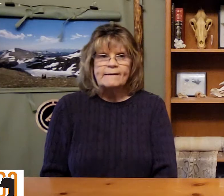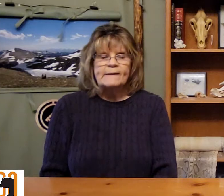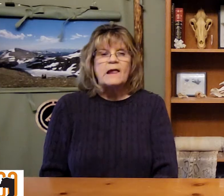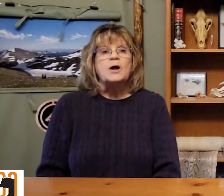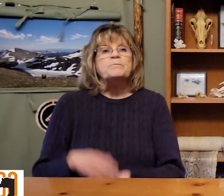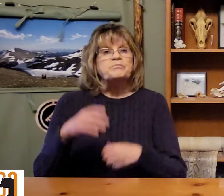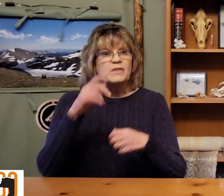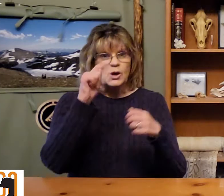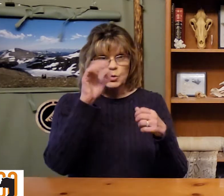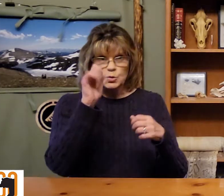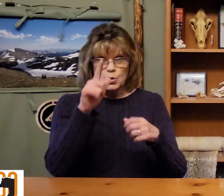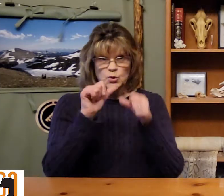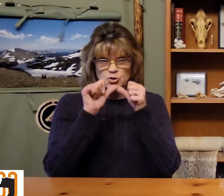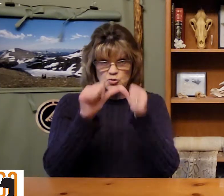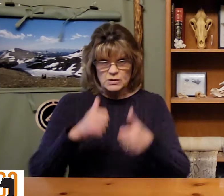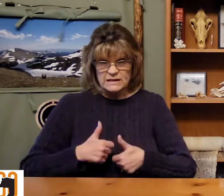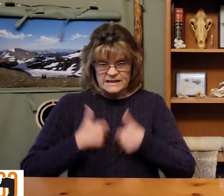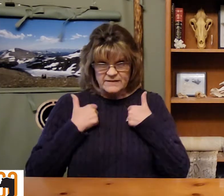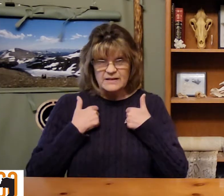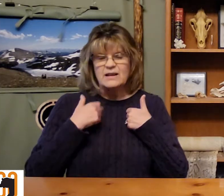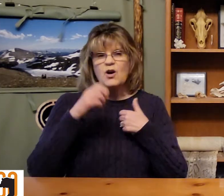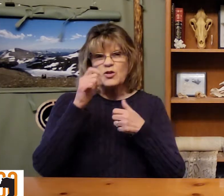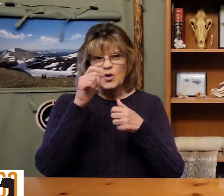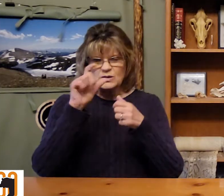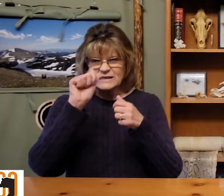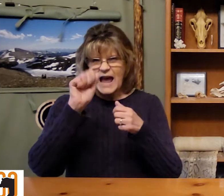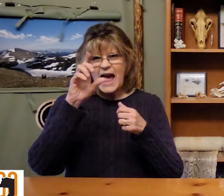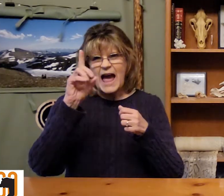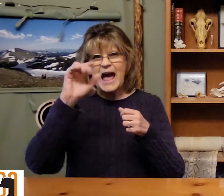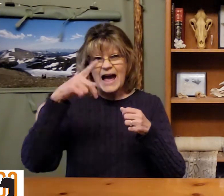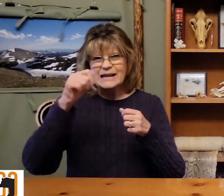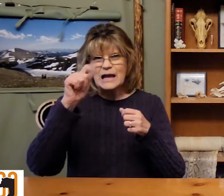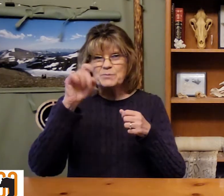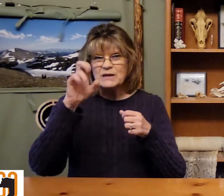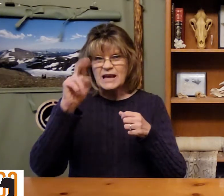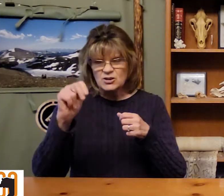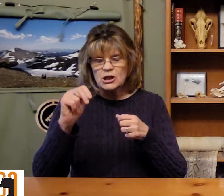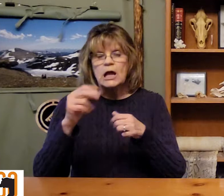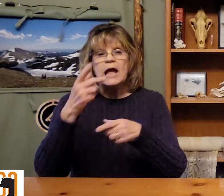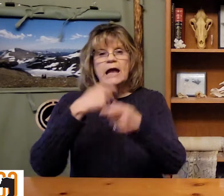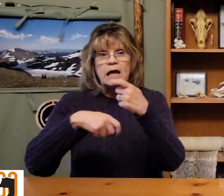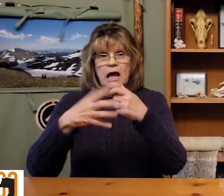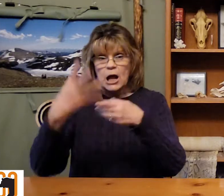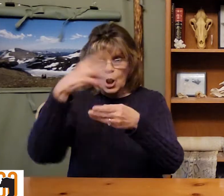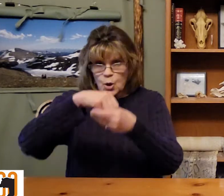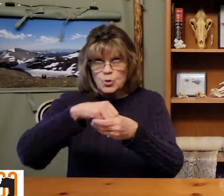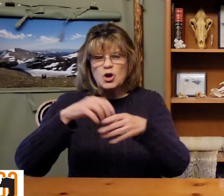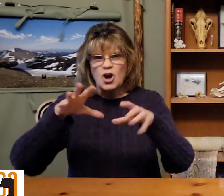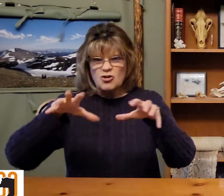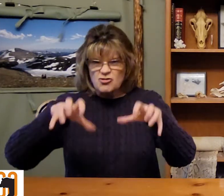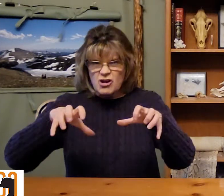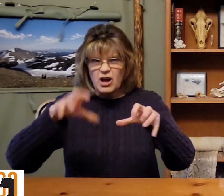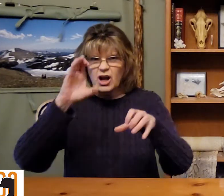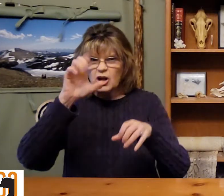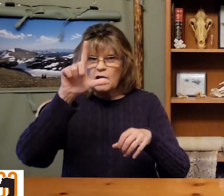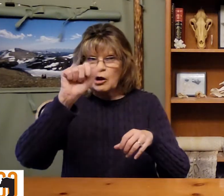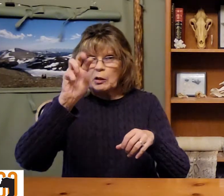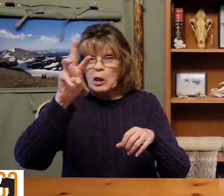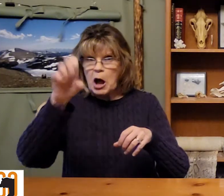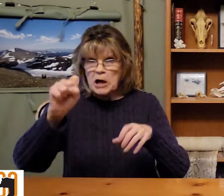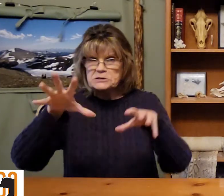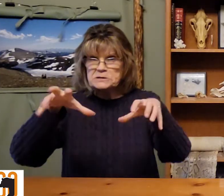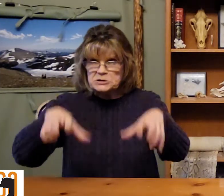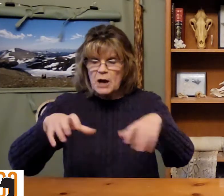Her tools for survival, or those adaptations, include claws on her feet to help run across the rocky